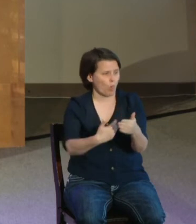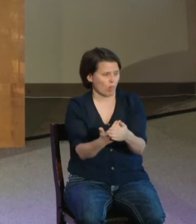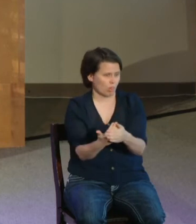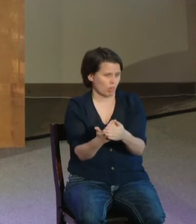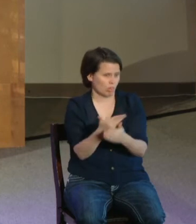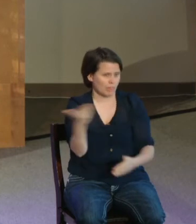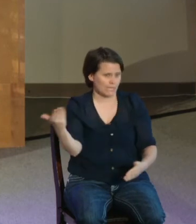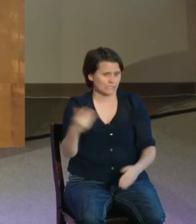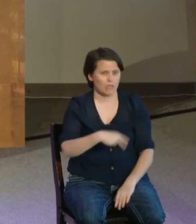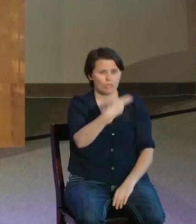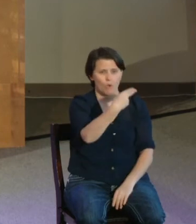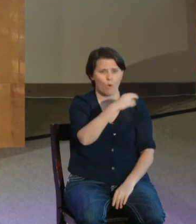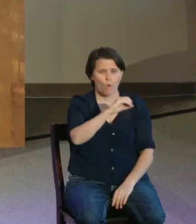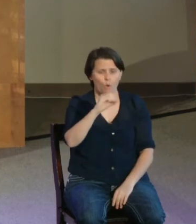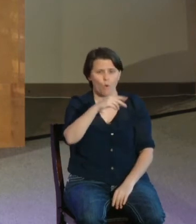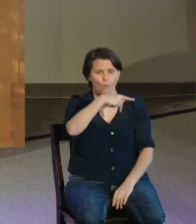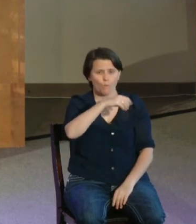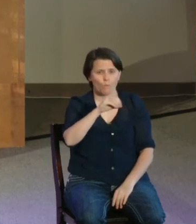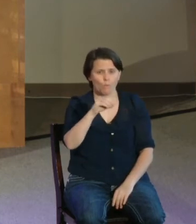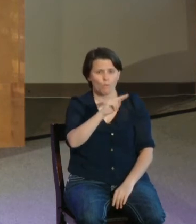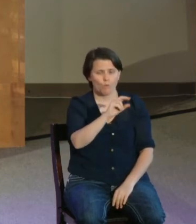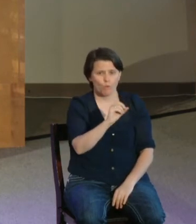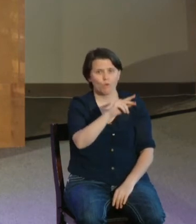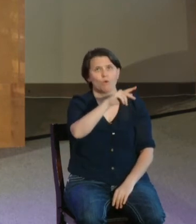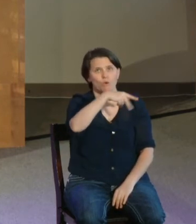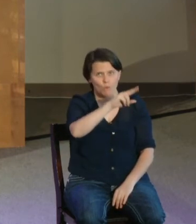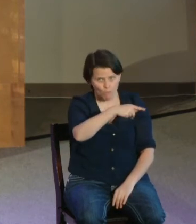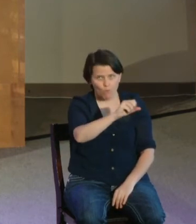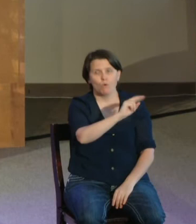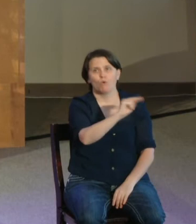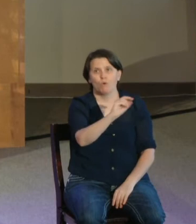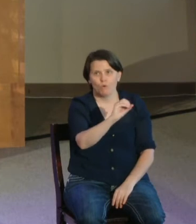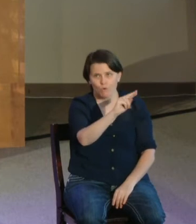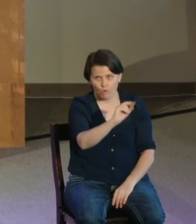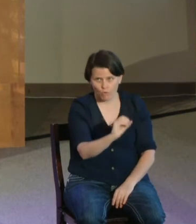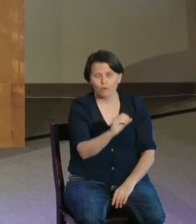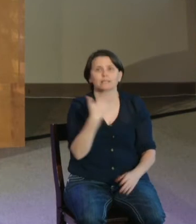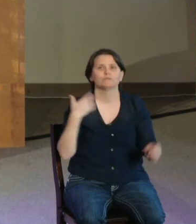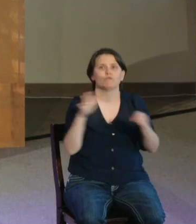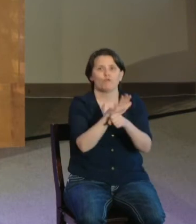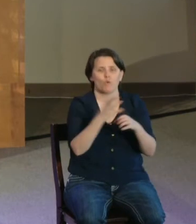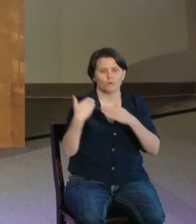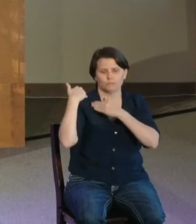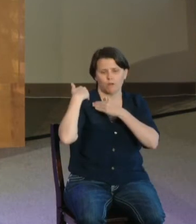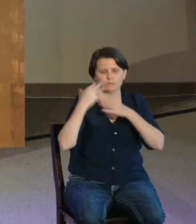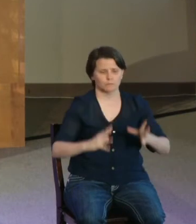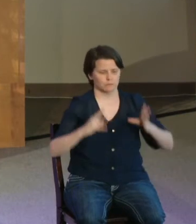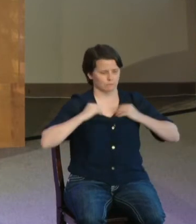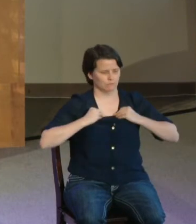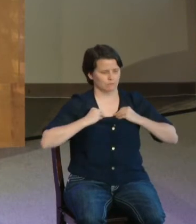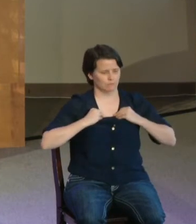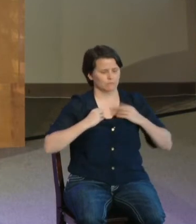the Ho'oponopono is about taking full responsibility for everything, simply because it is in our